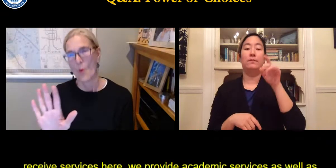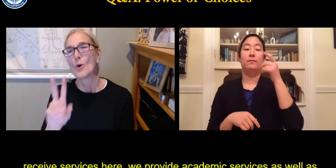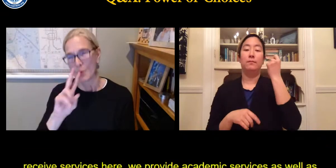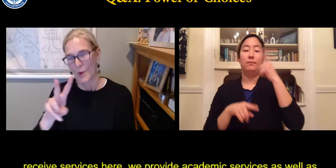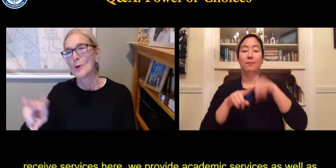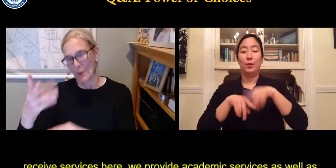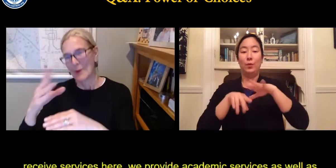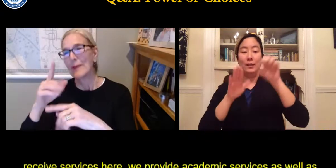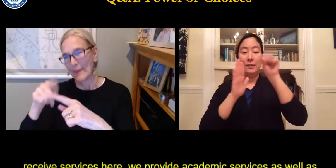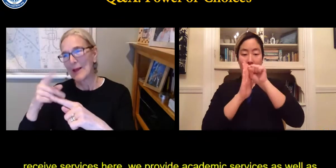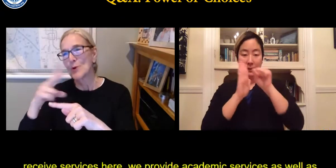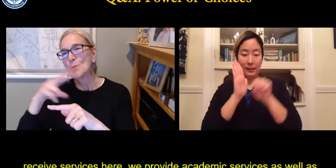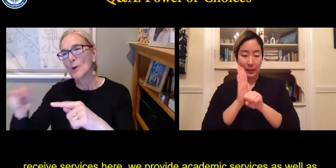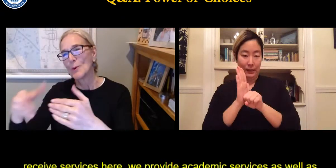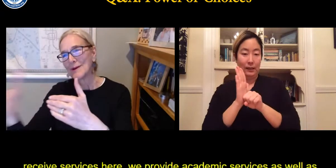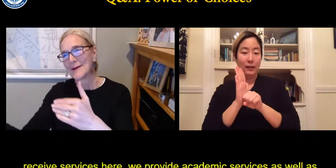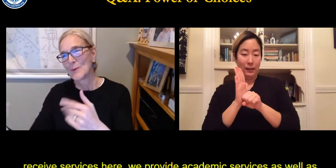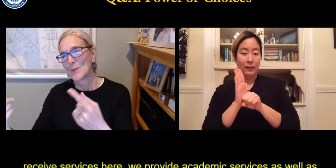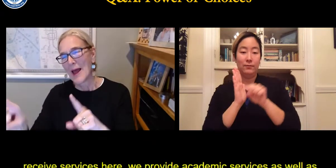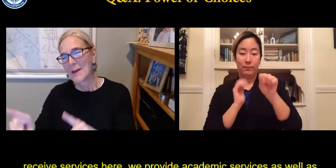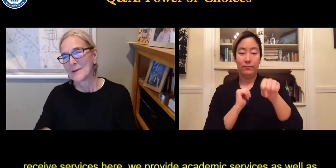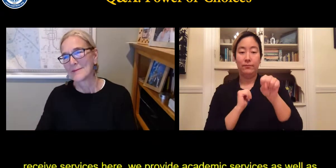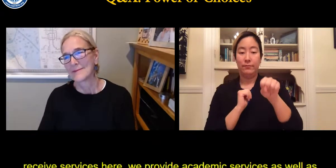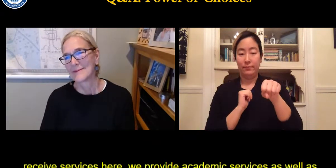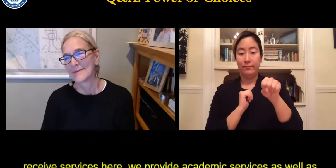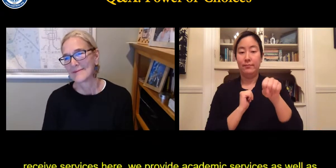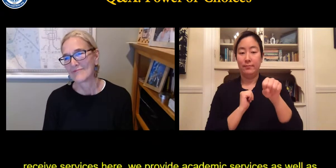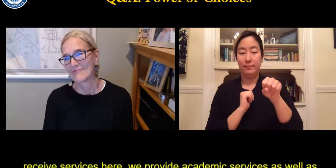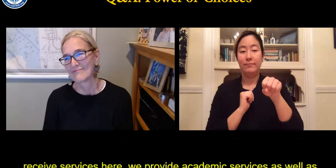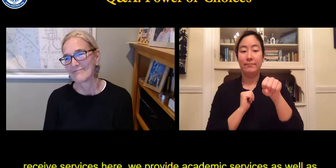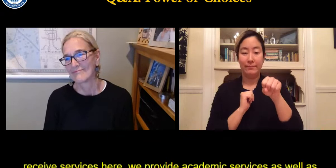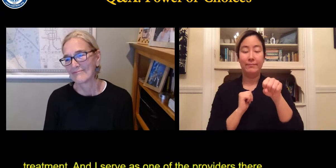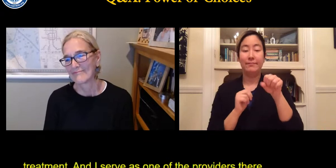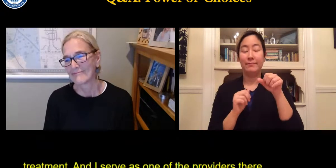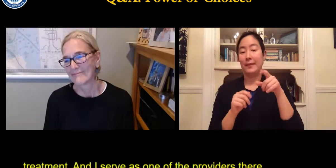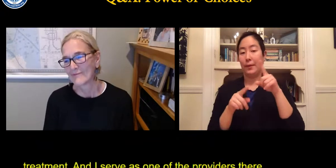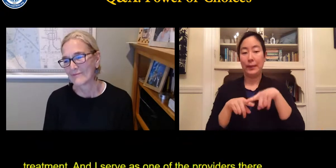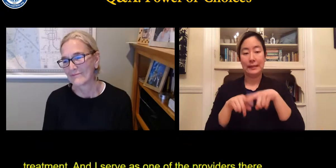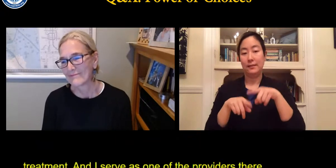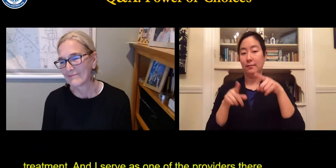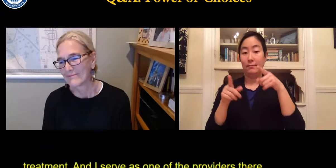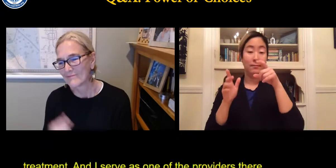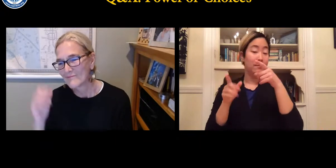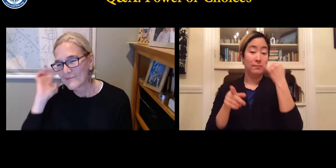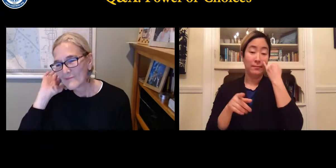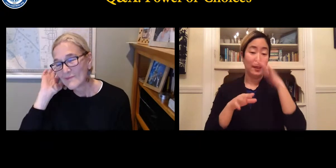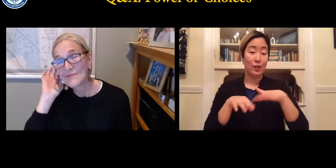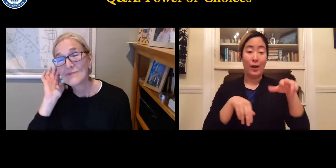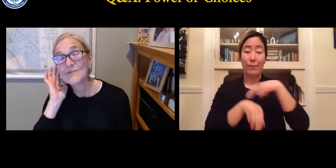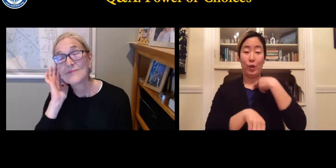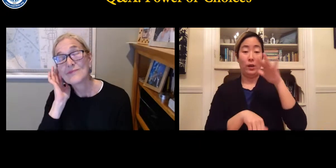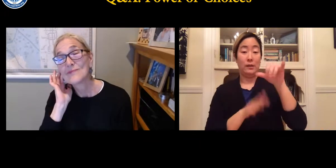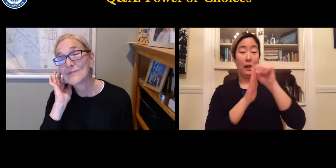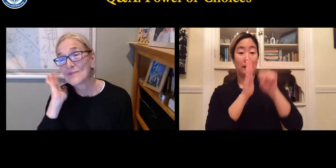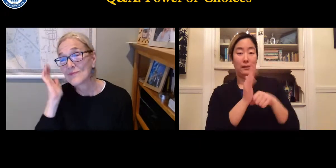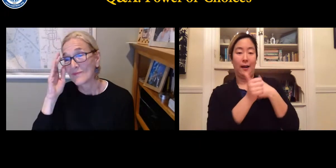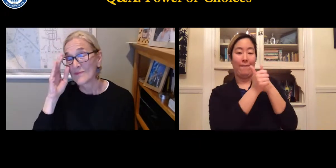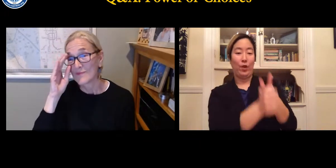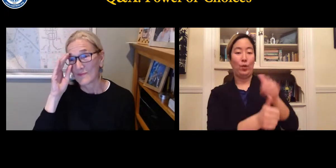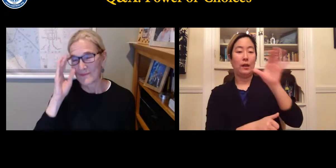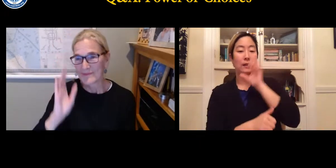Noel speaking, the service here runs till age 22. What happens after age